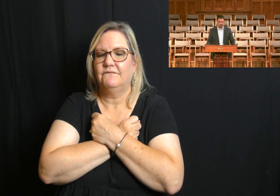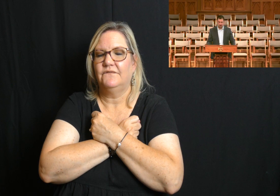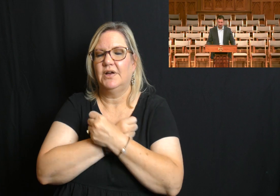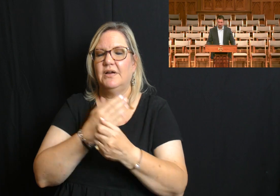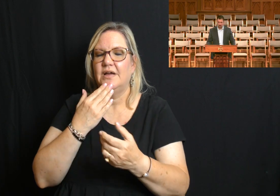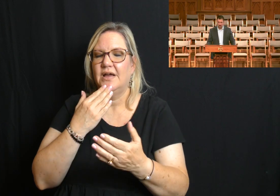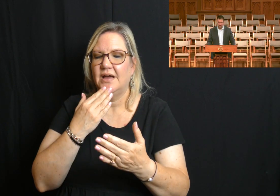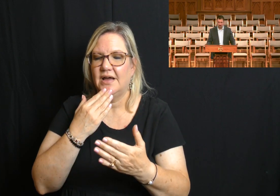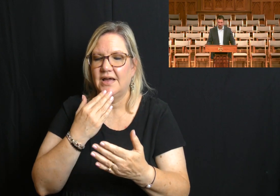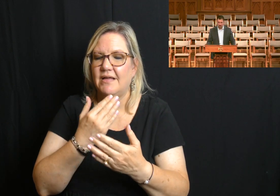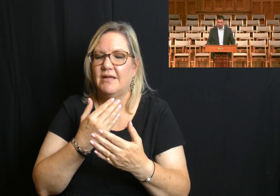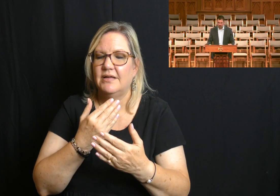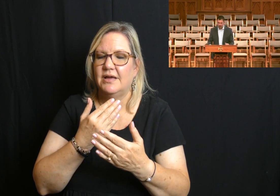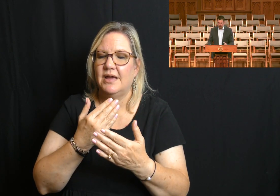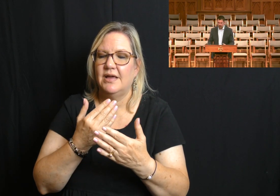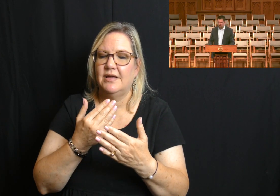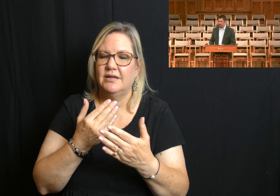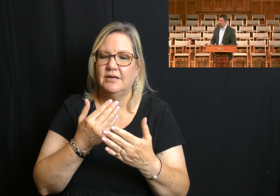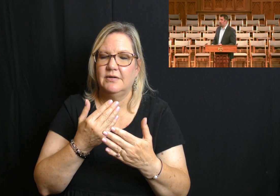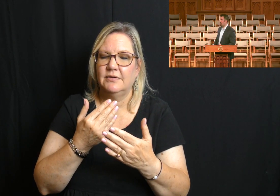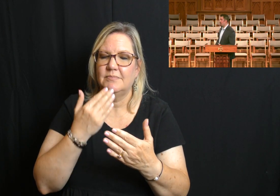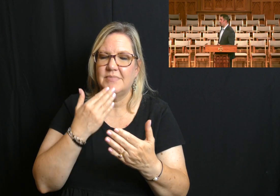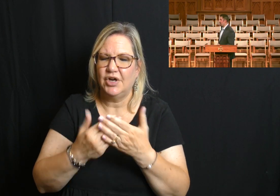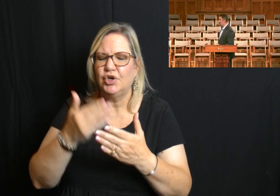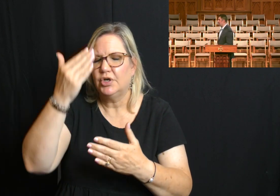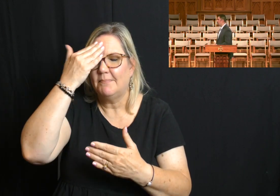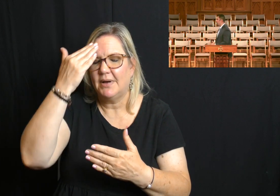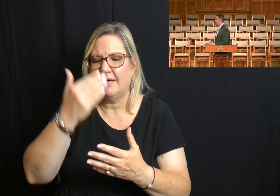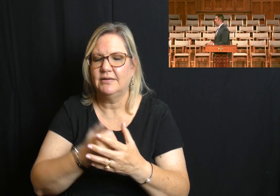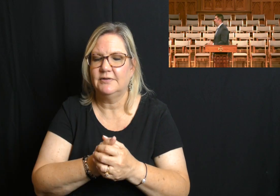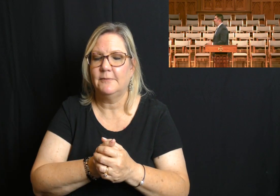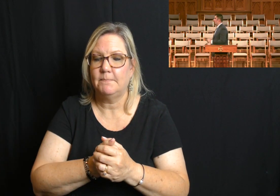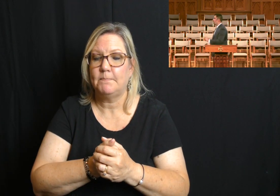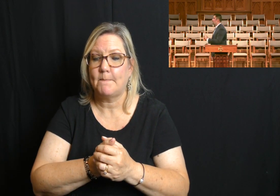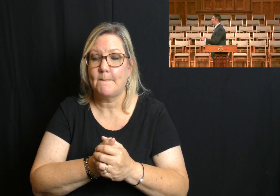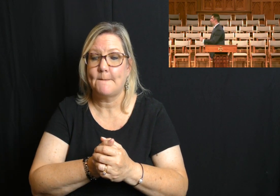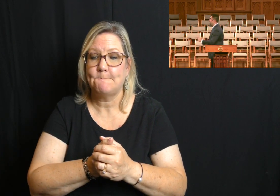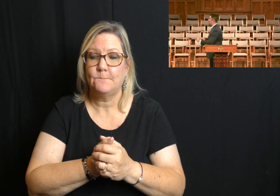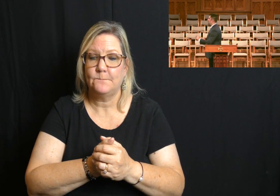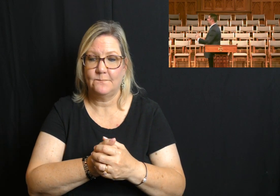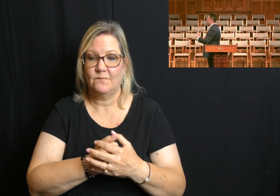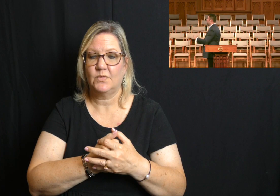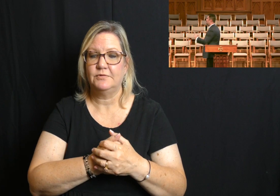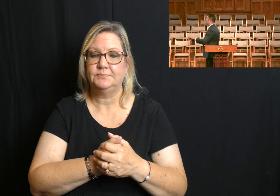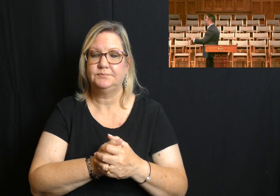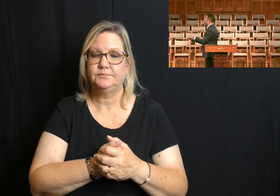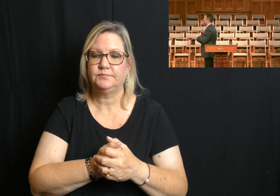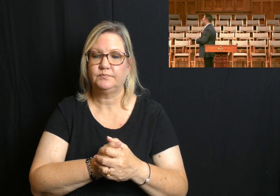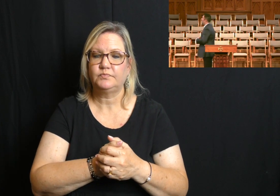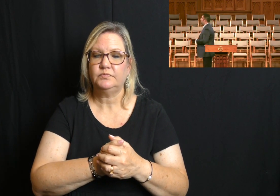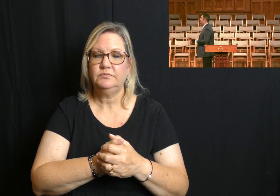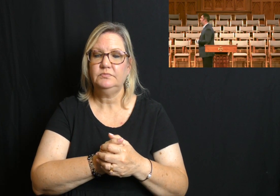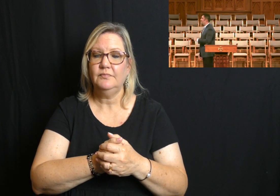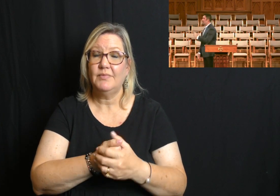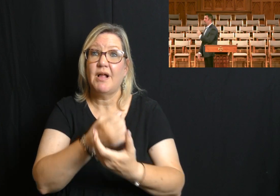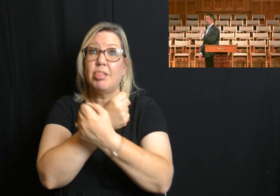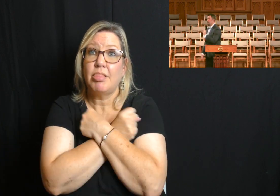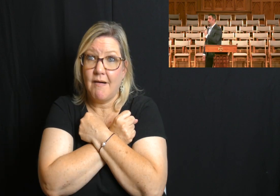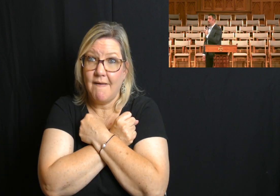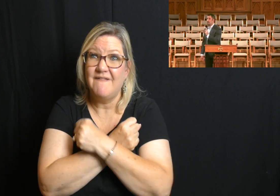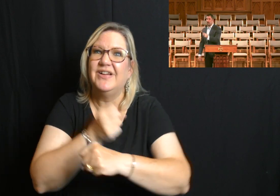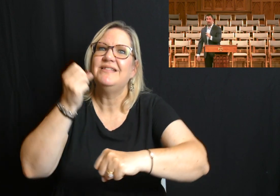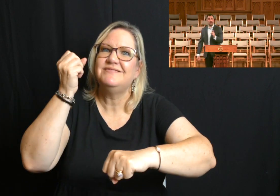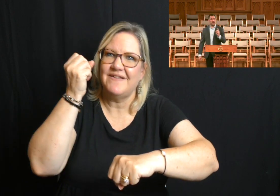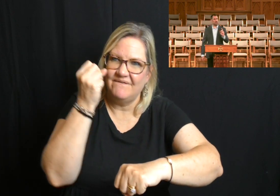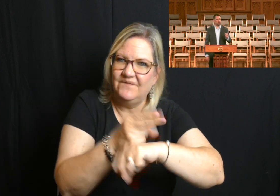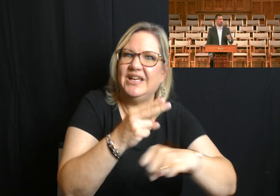Fear does not come from God. Fear is driven out by love. Once we comprehend the love that God has for me and